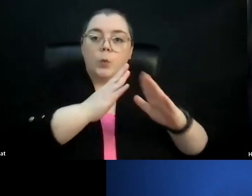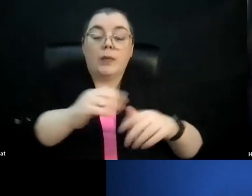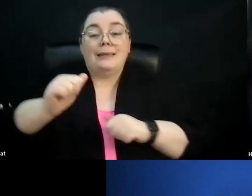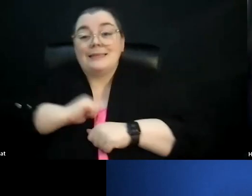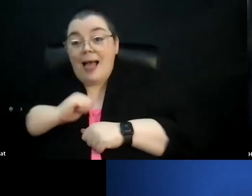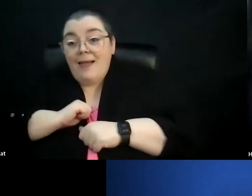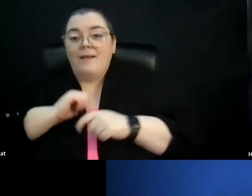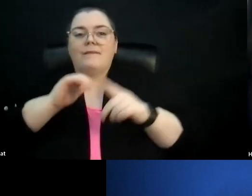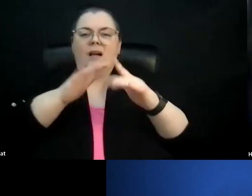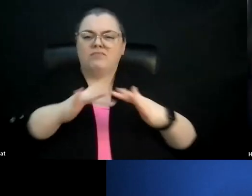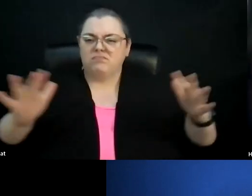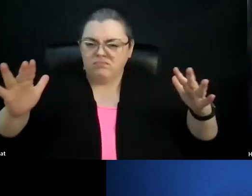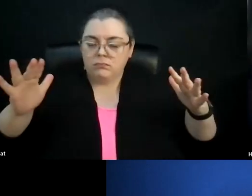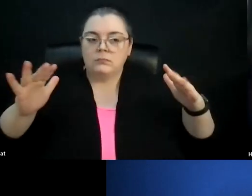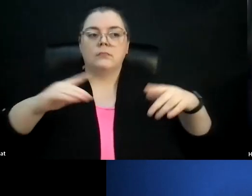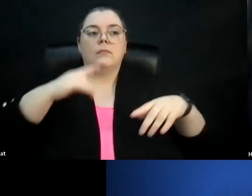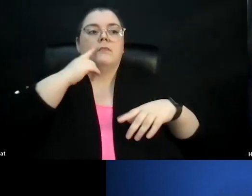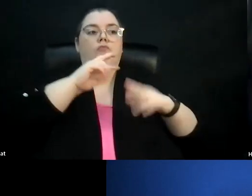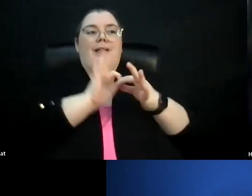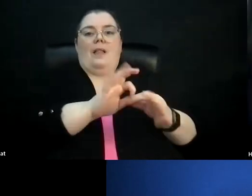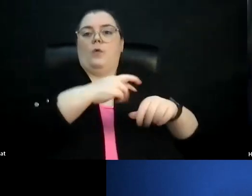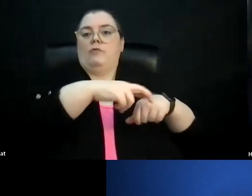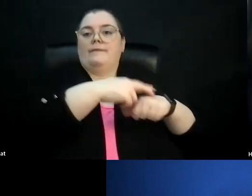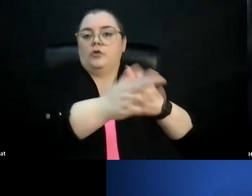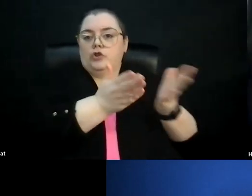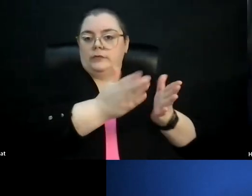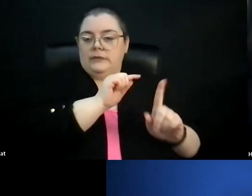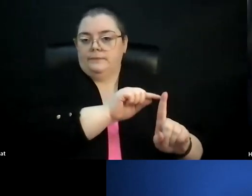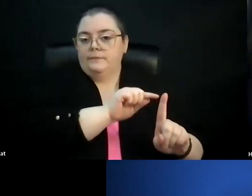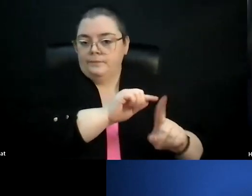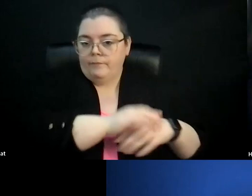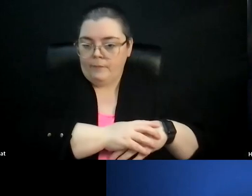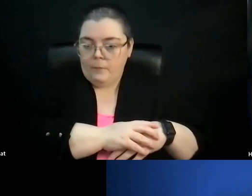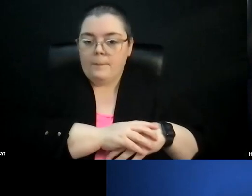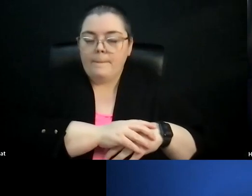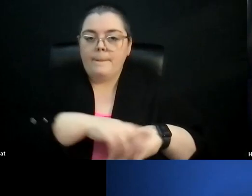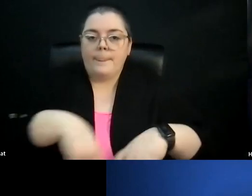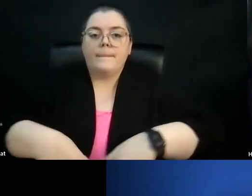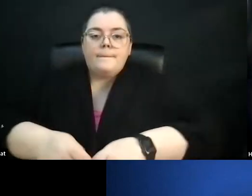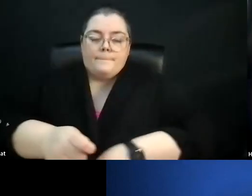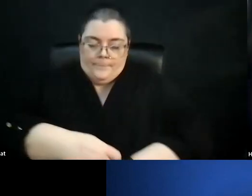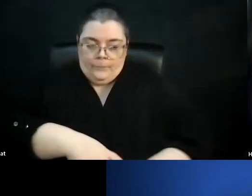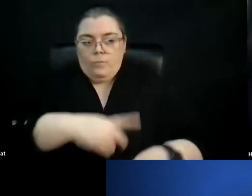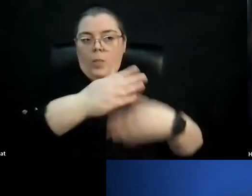frustrations, feedback, just from the community, from individuals in terms of the referral service.